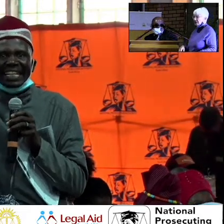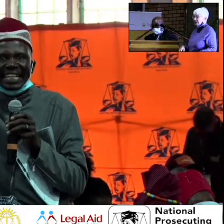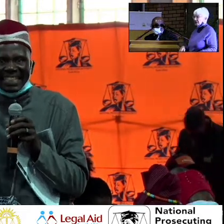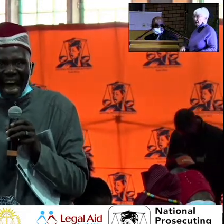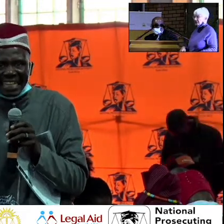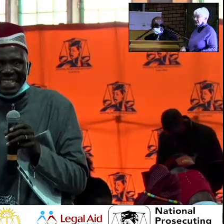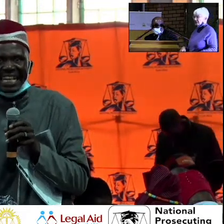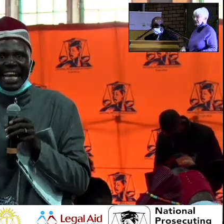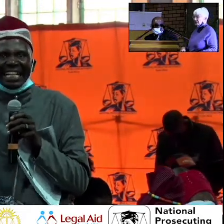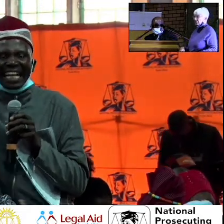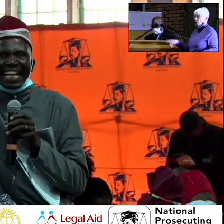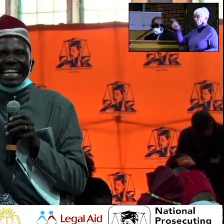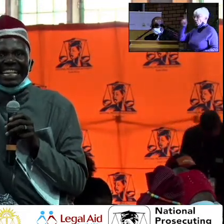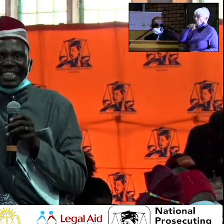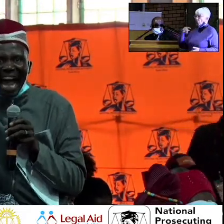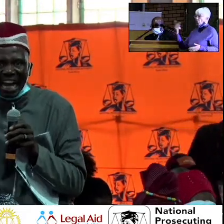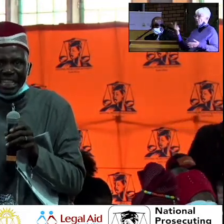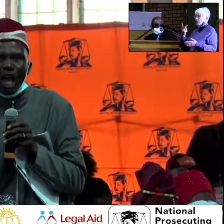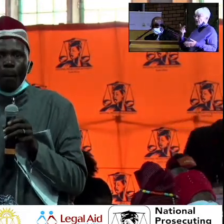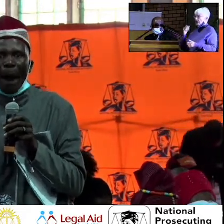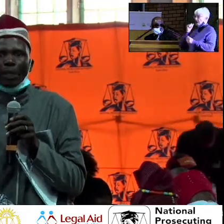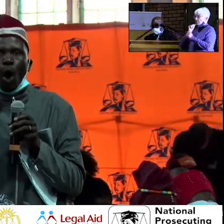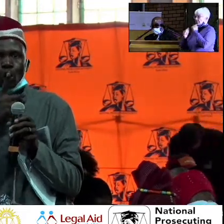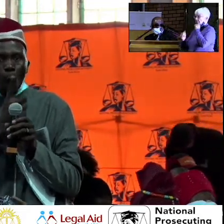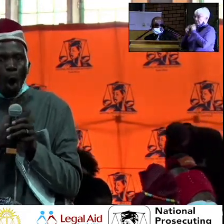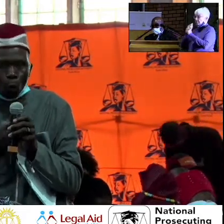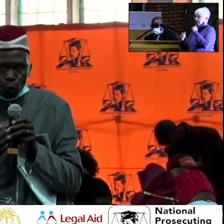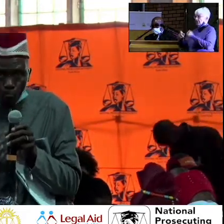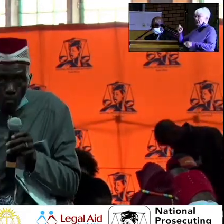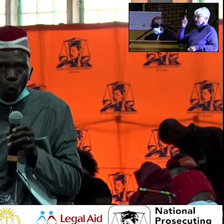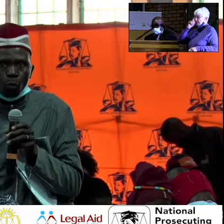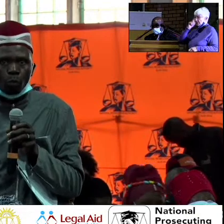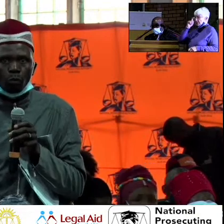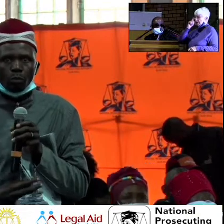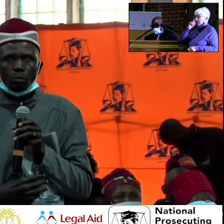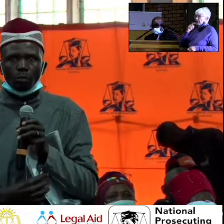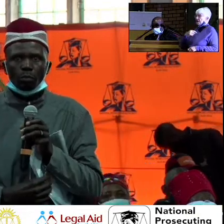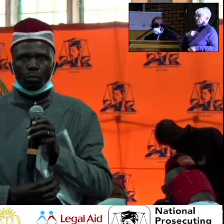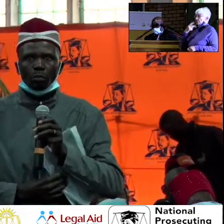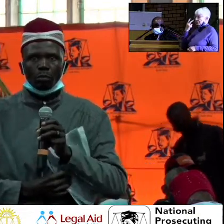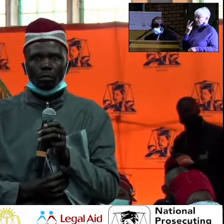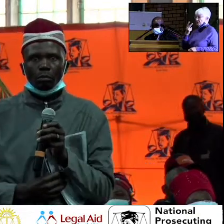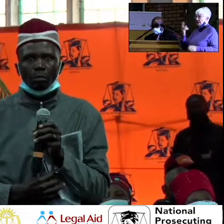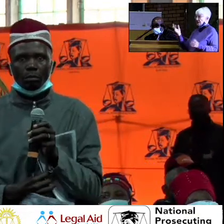and sisters, they are selling drugs, but on the road too.